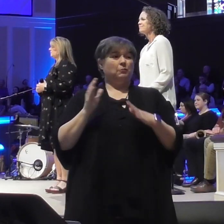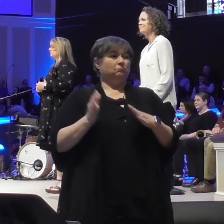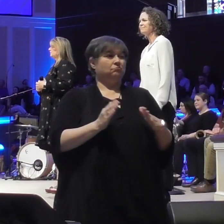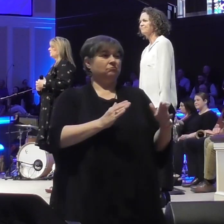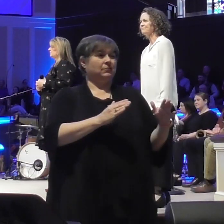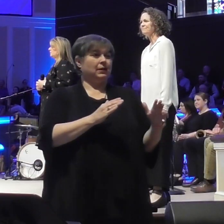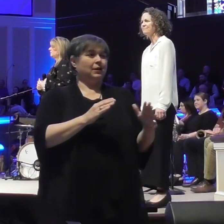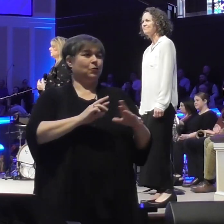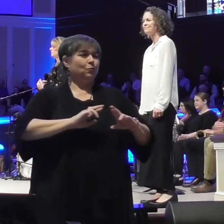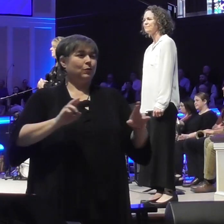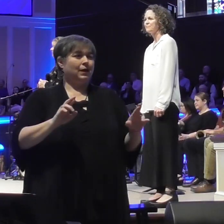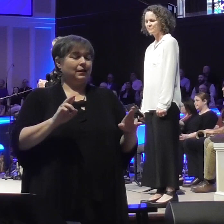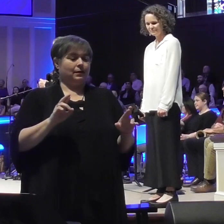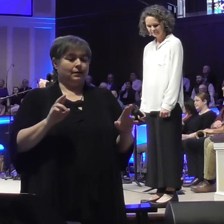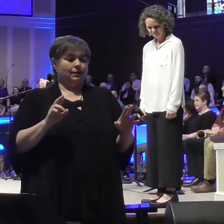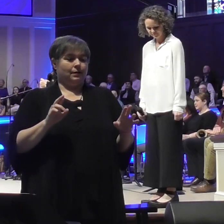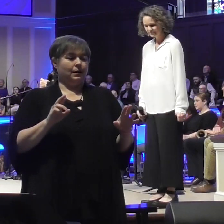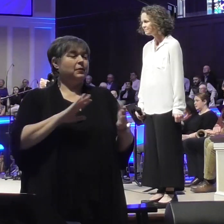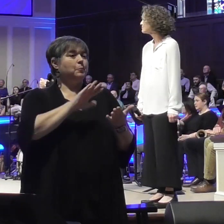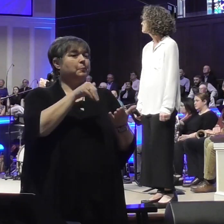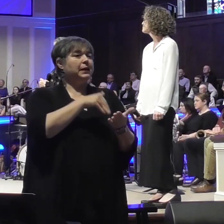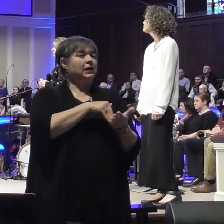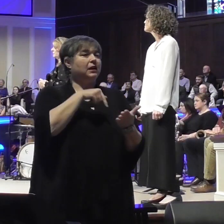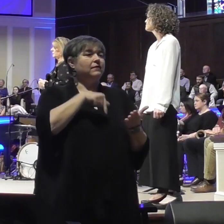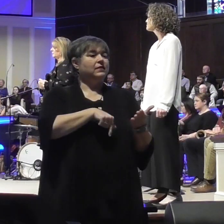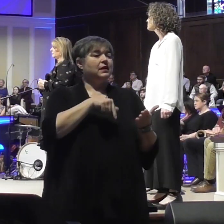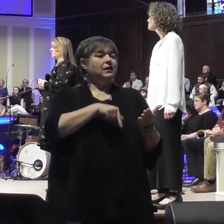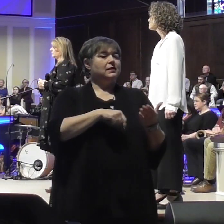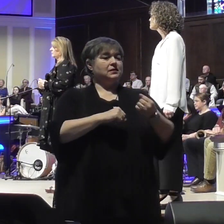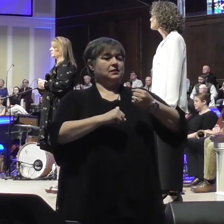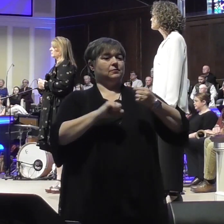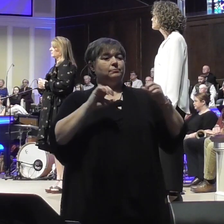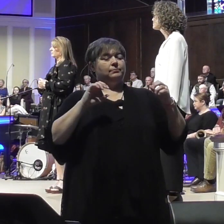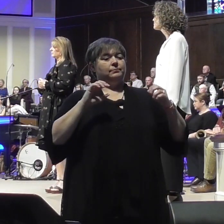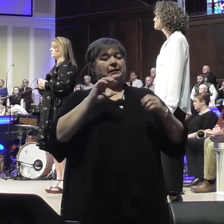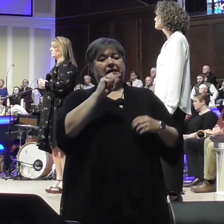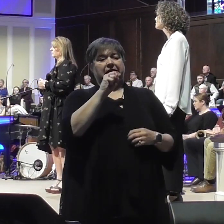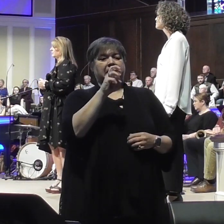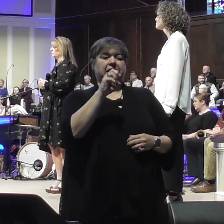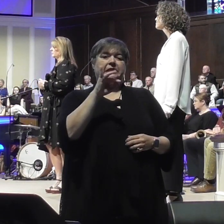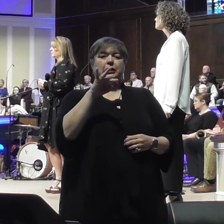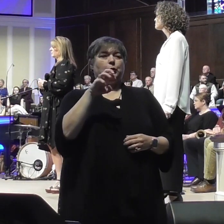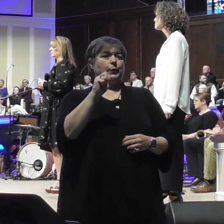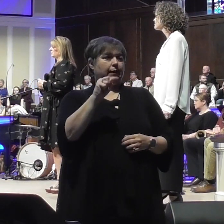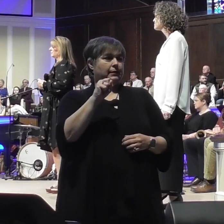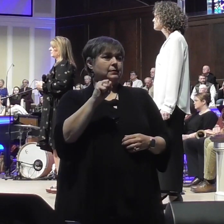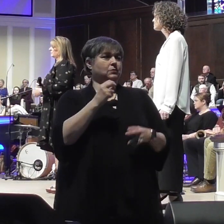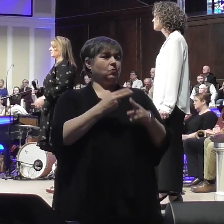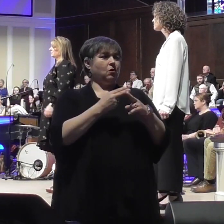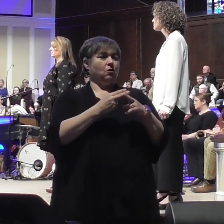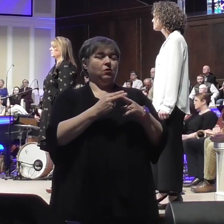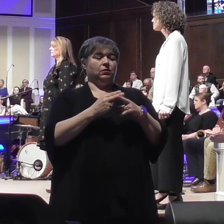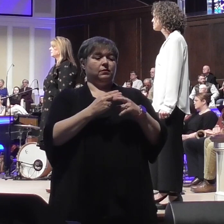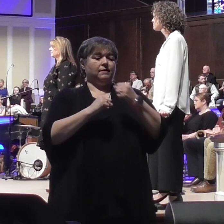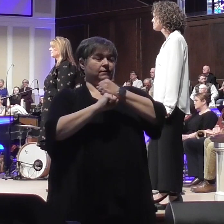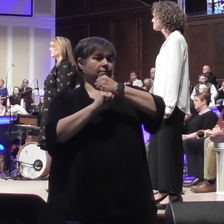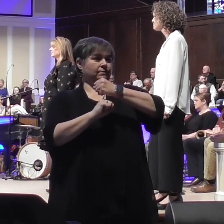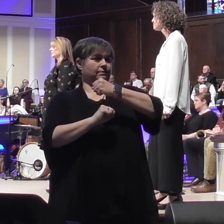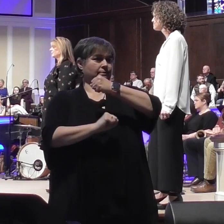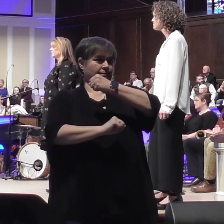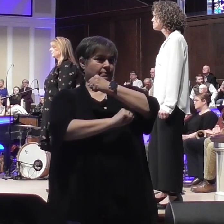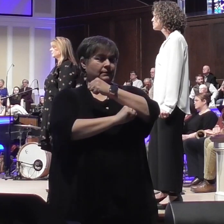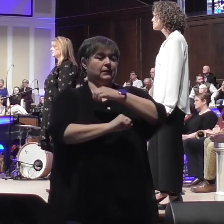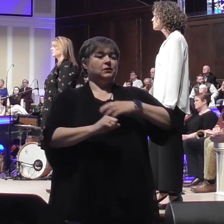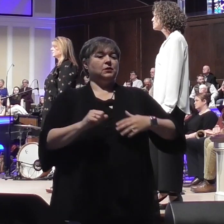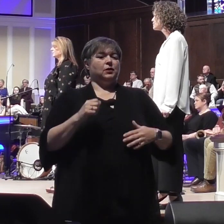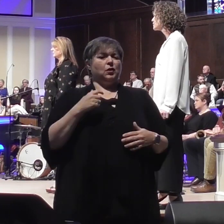we're in the middle of this series that the pastor's leading us through on foundations, and I believe that one of our foundations is God's faithfulness.